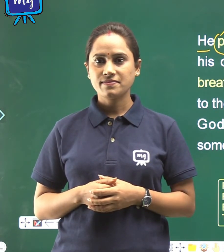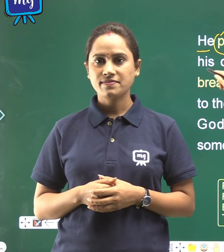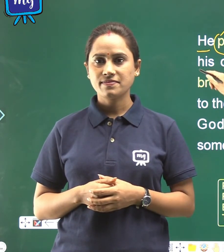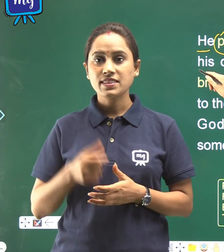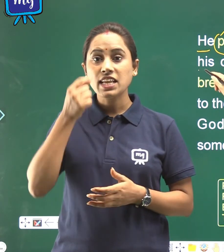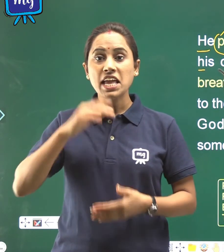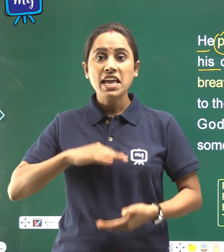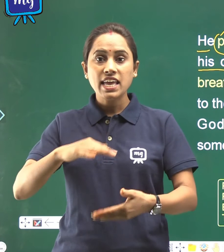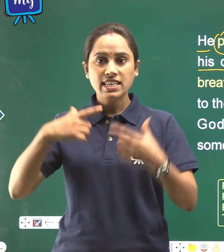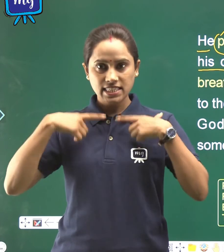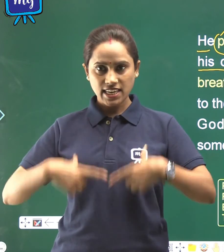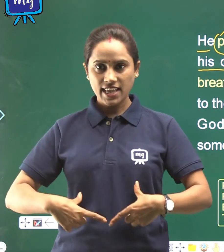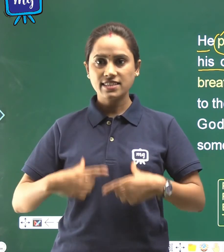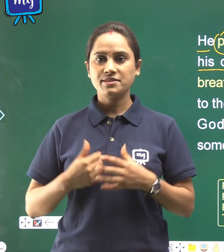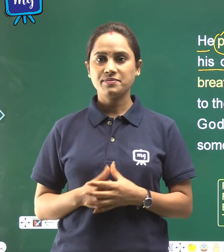his chest